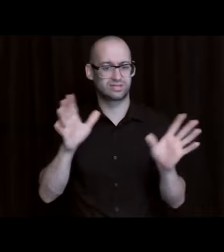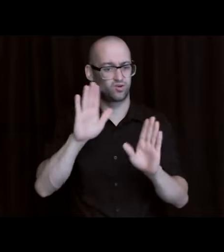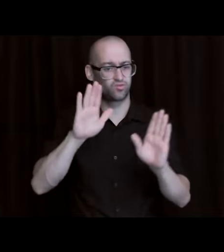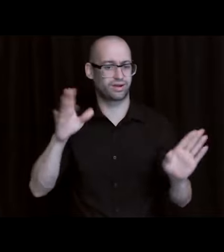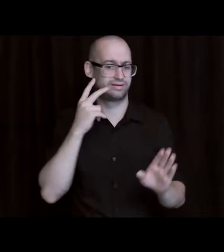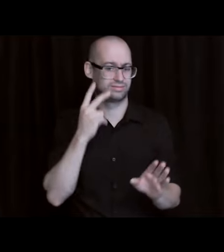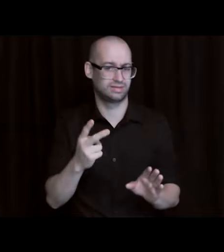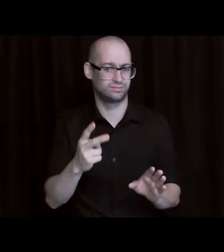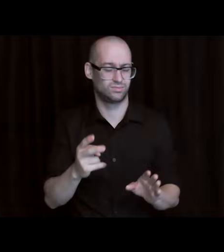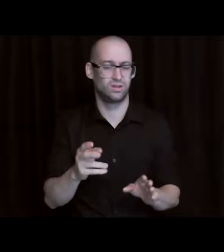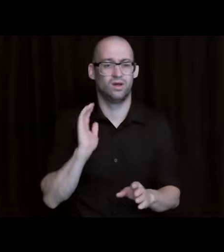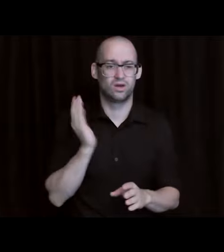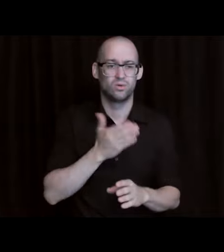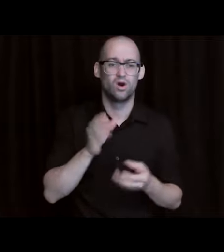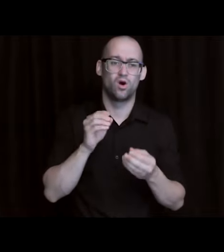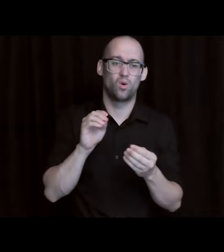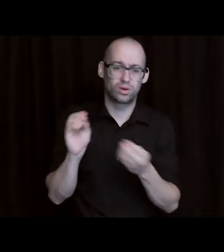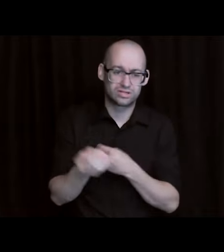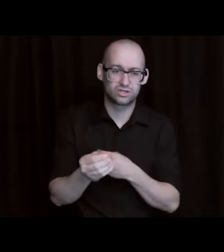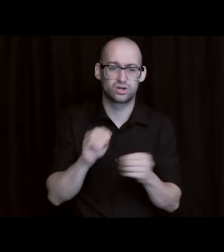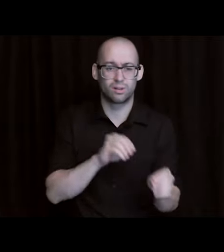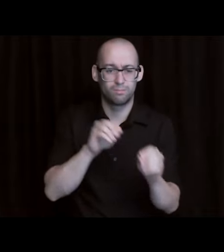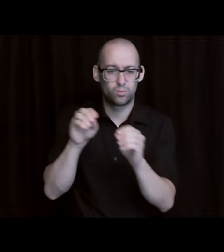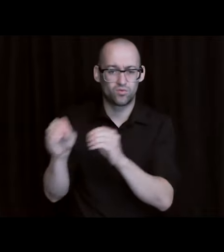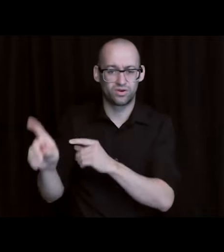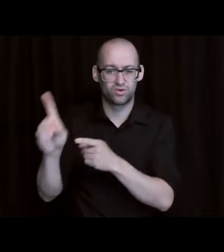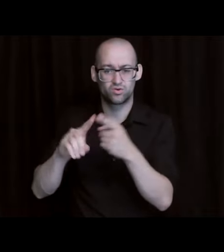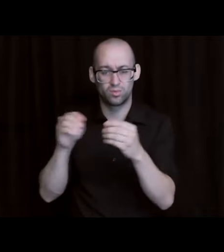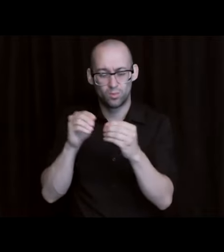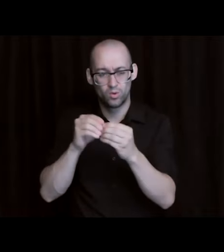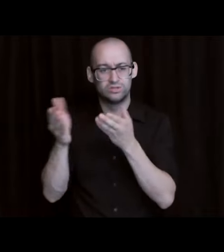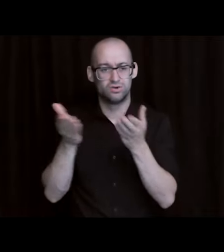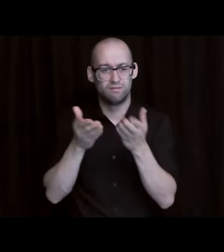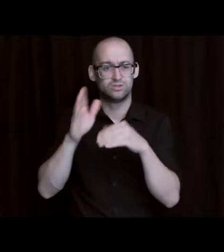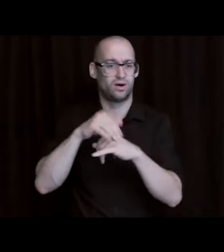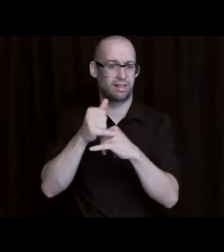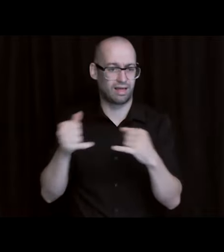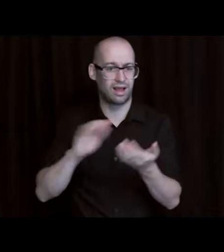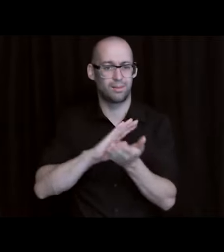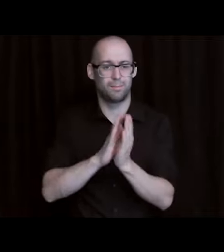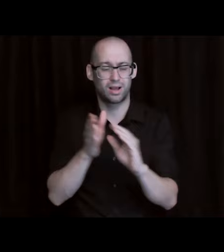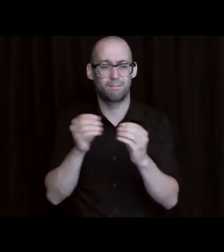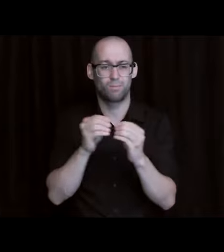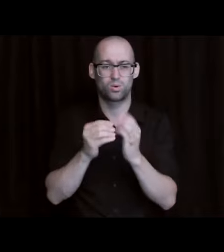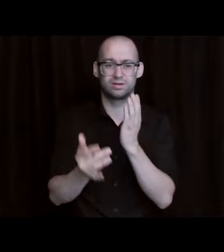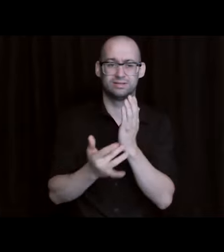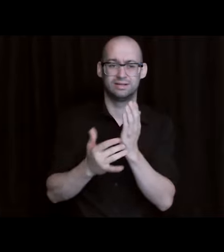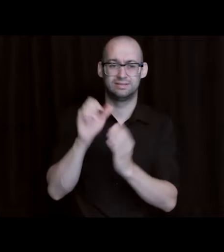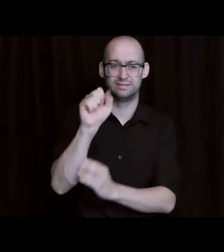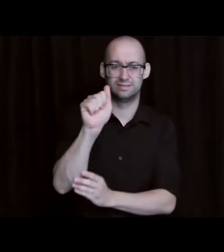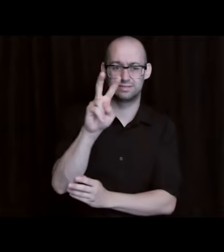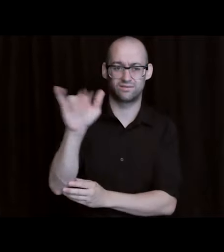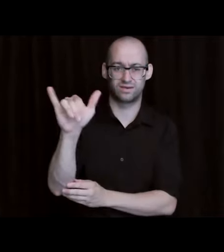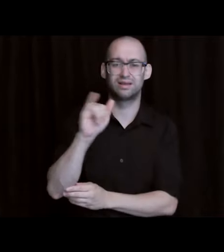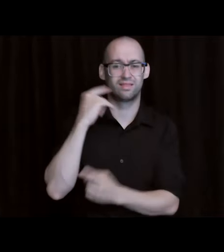as an organization that is moving towards, you know, more services online and becoming more tech savvy, we do think it's important to